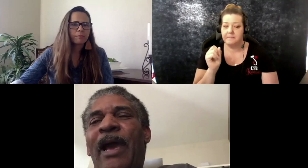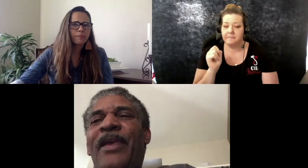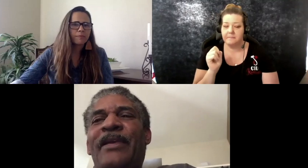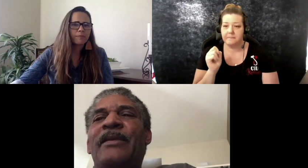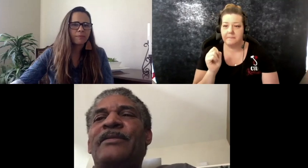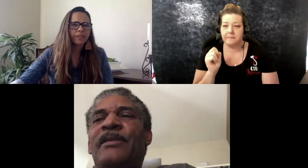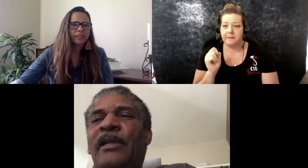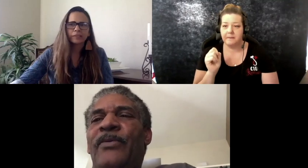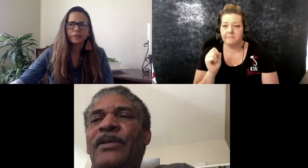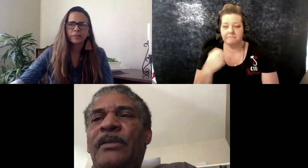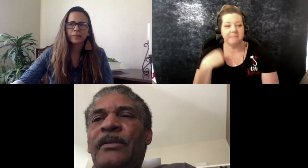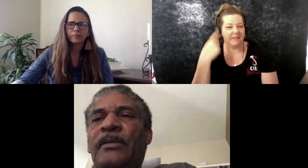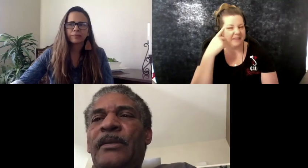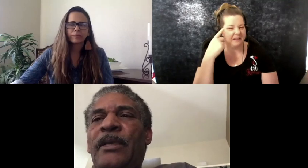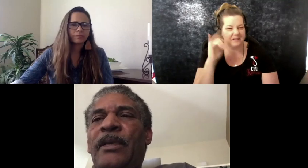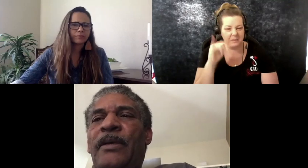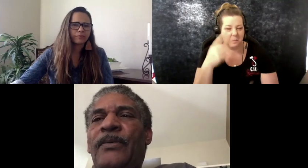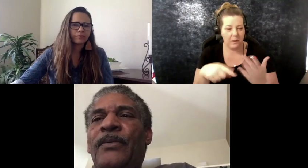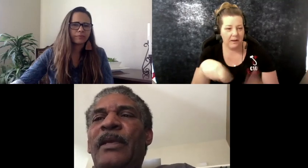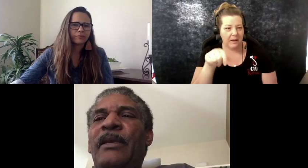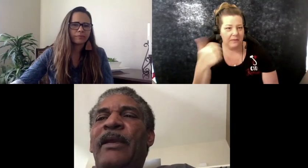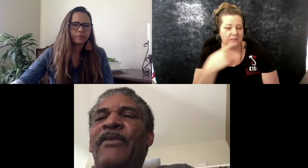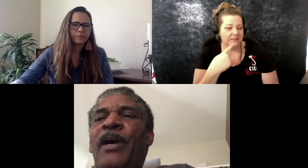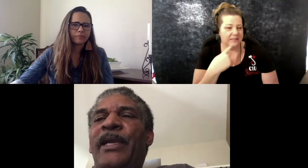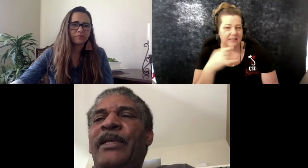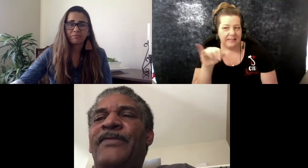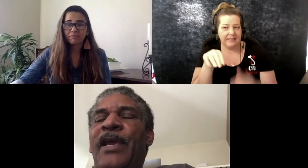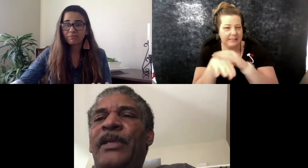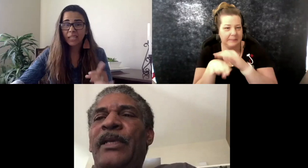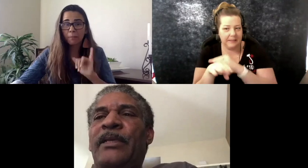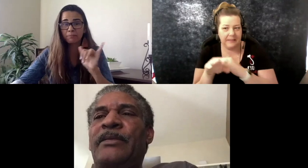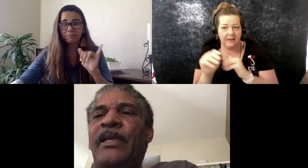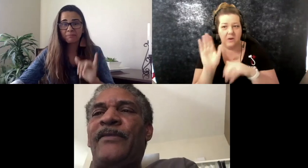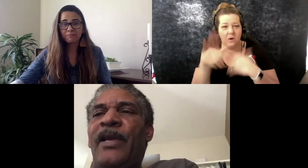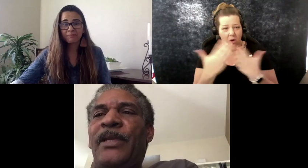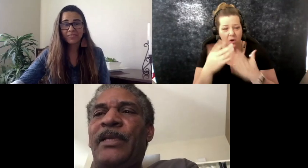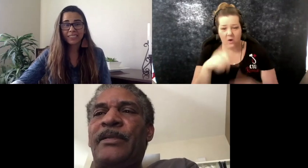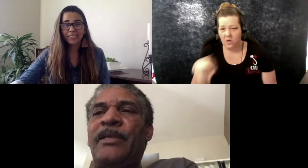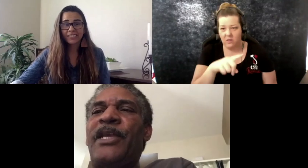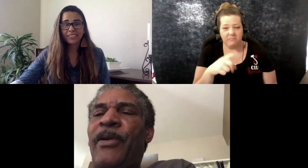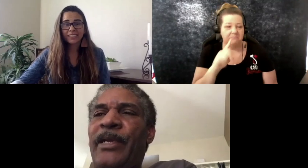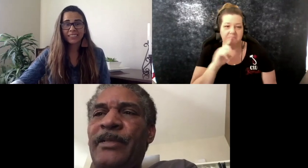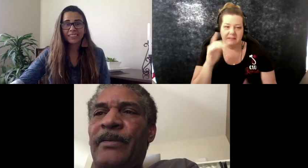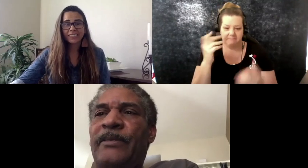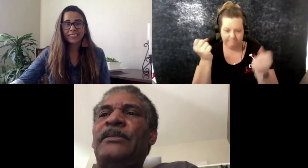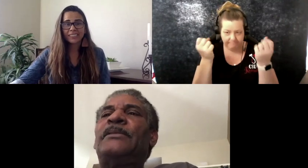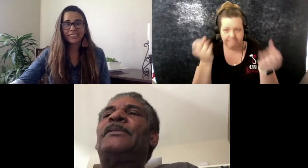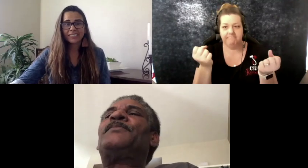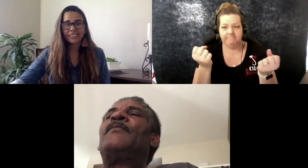Yeah, I think it is the language. You know, everybody in his family, in his extended family, is hearing